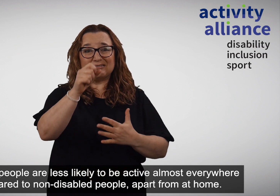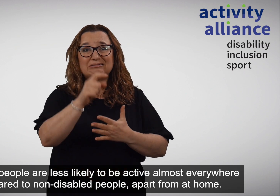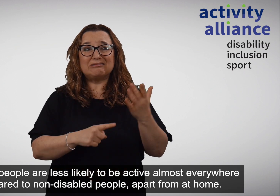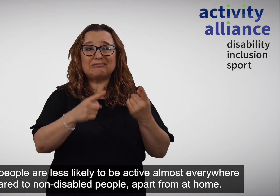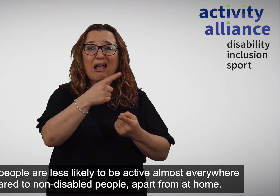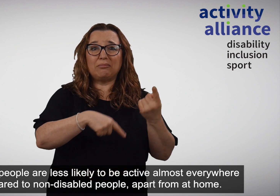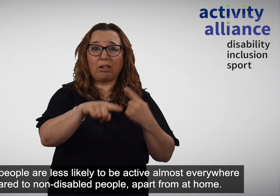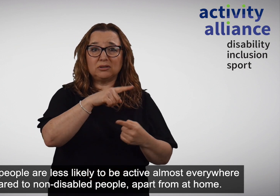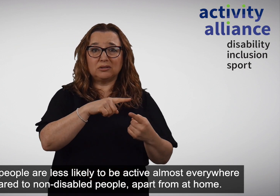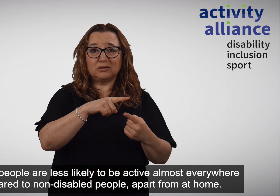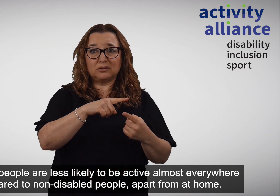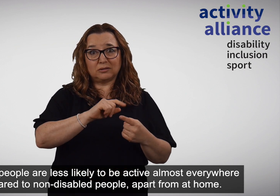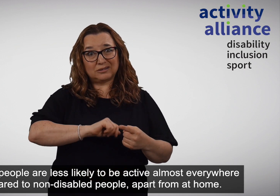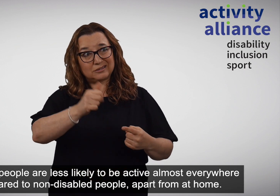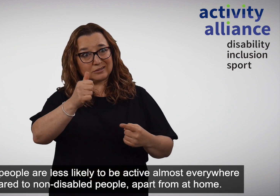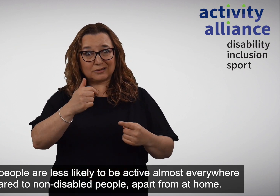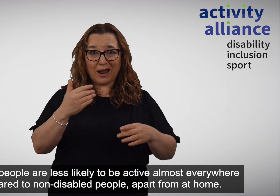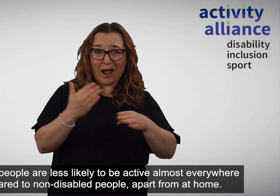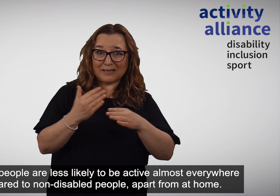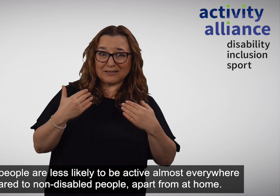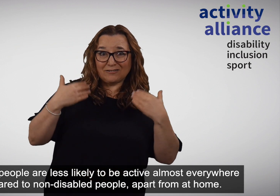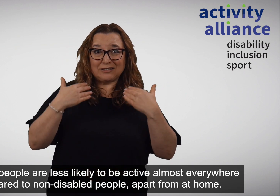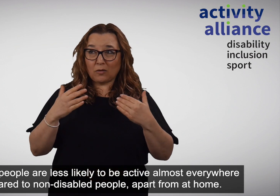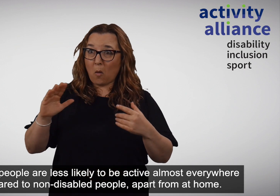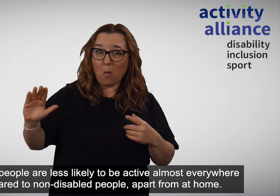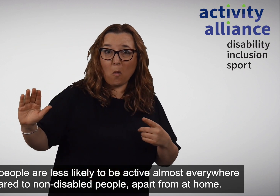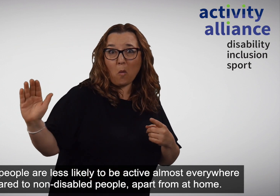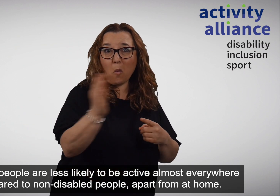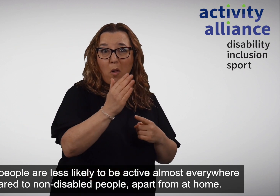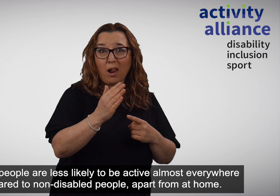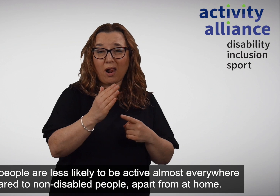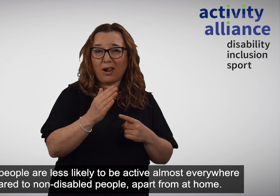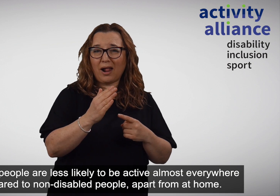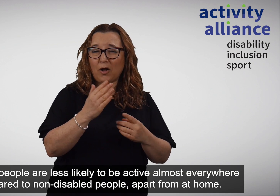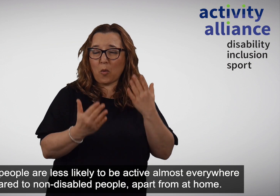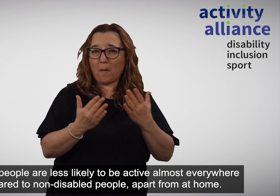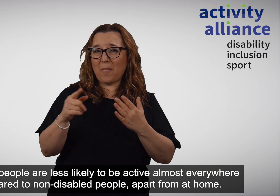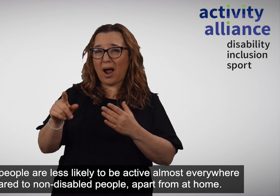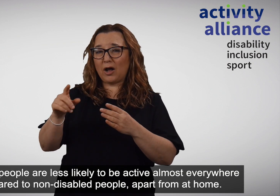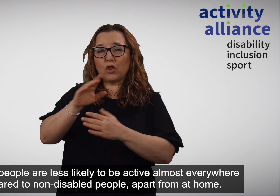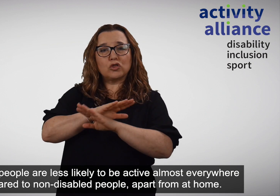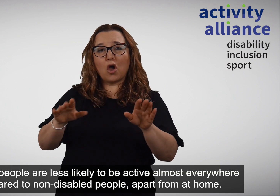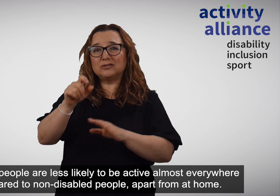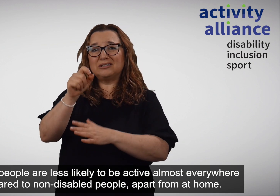Disabled people are less likely to be active almost everywhere compared to non-disabled